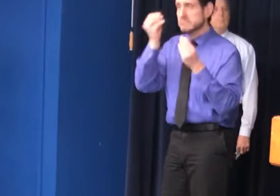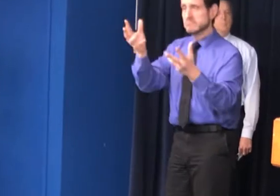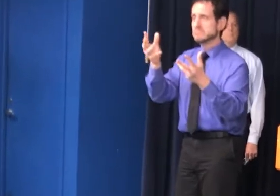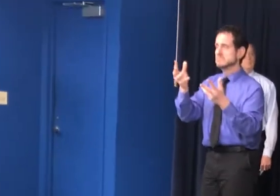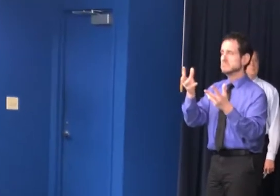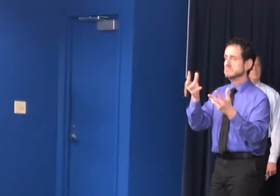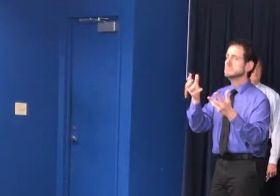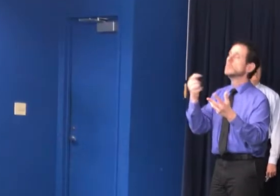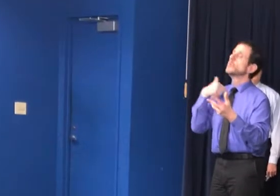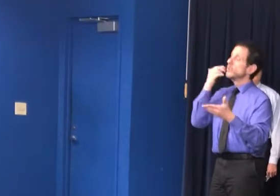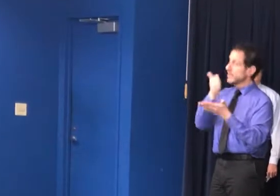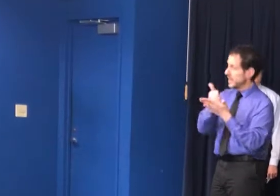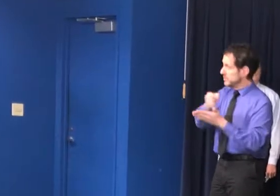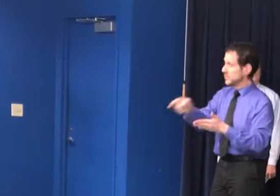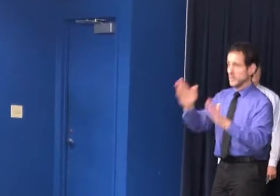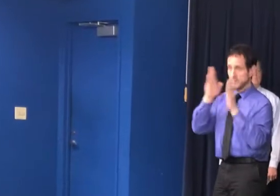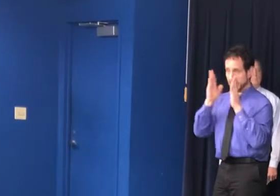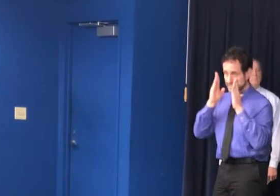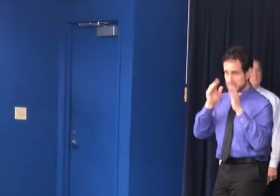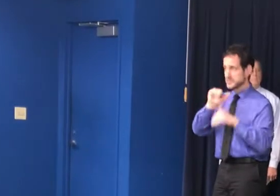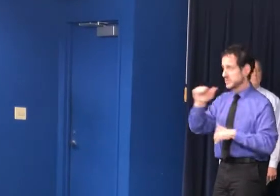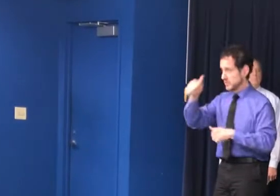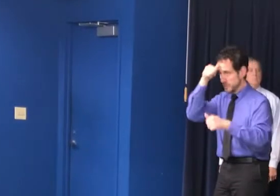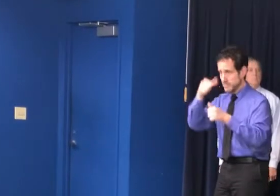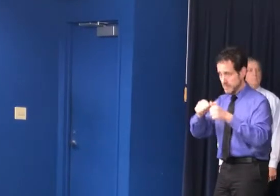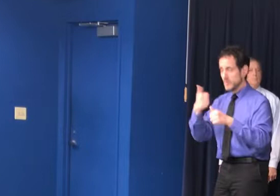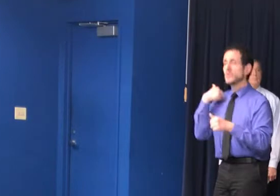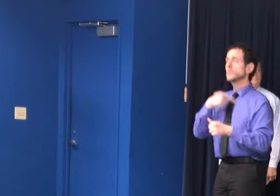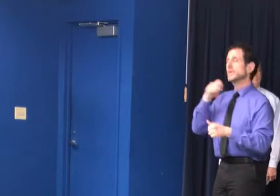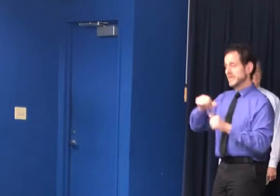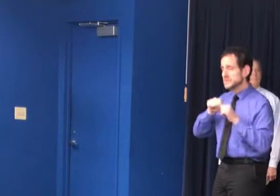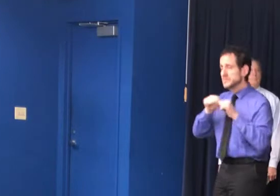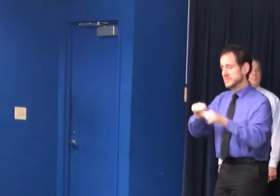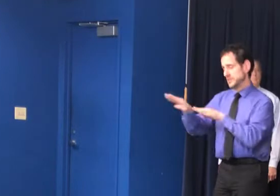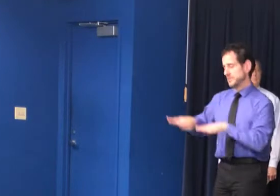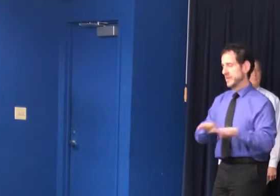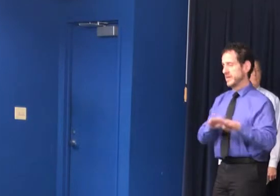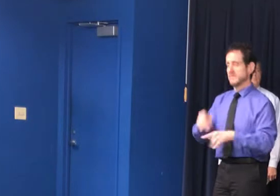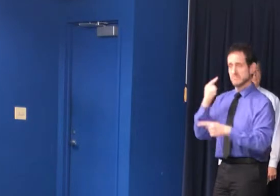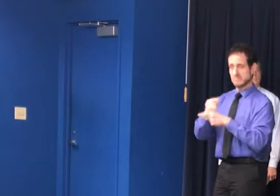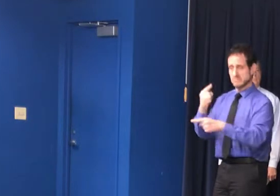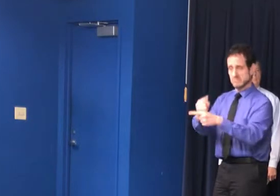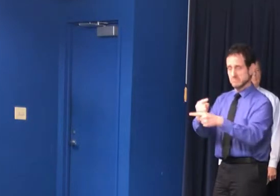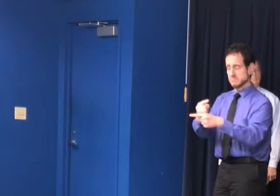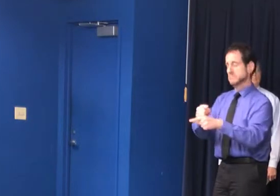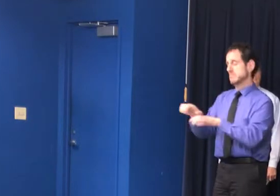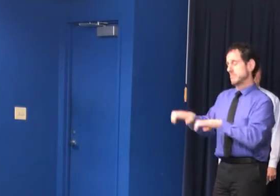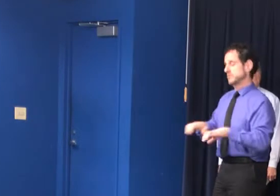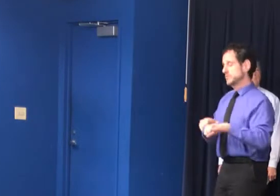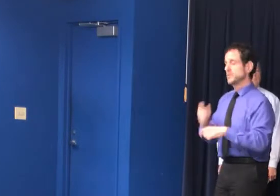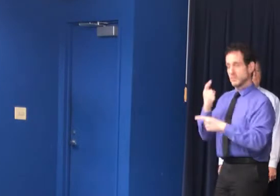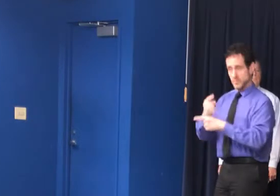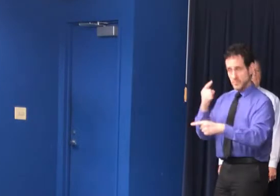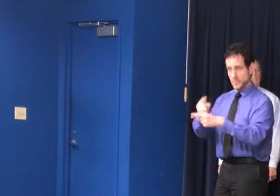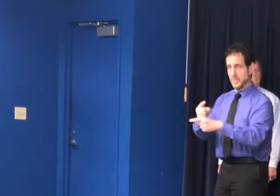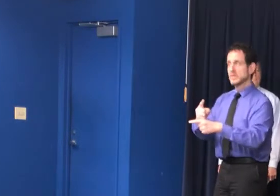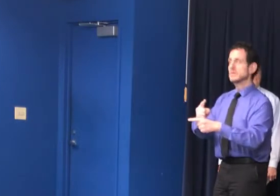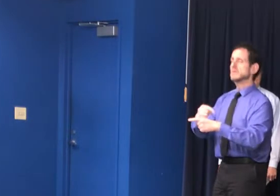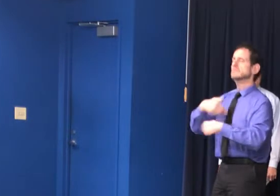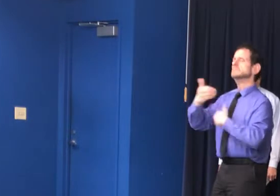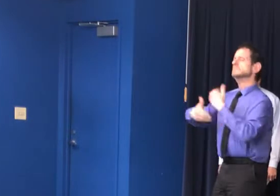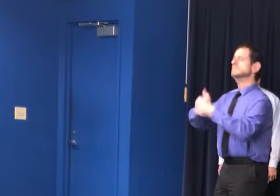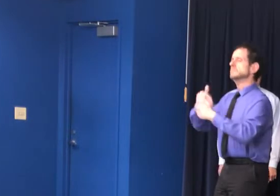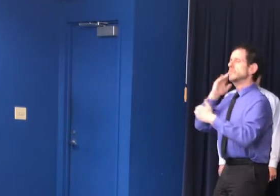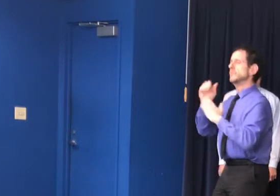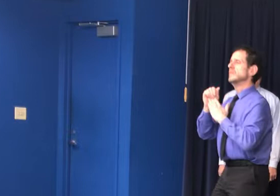and remind us of why we all need to continue doing the right things. Doing the right thing will eventually lead us to